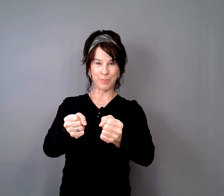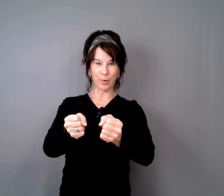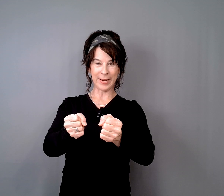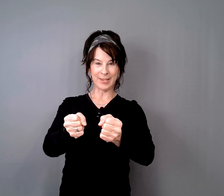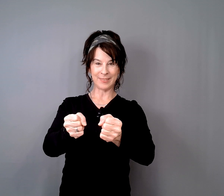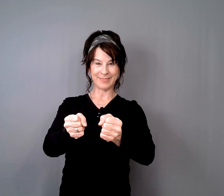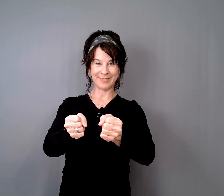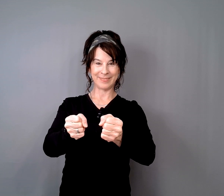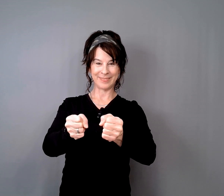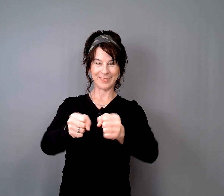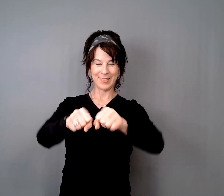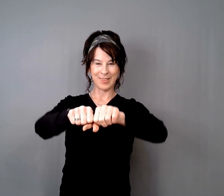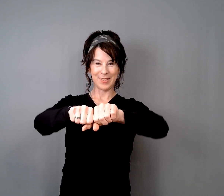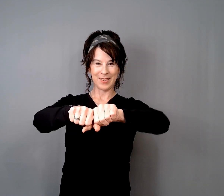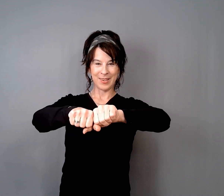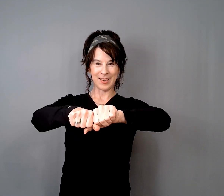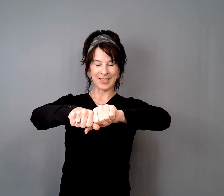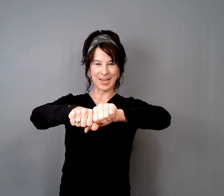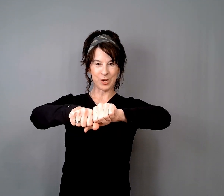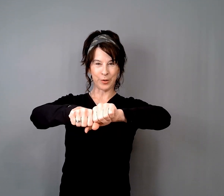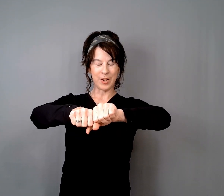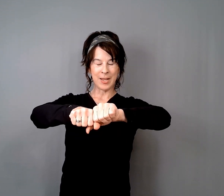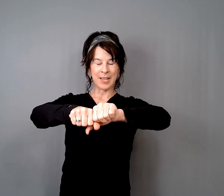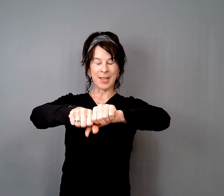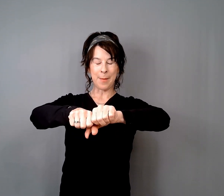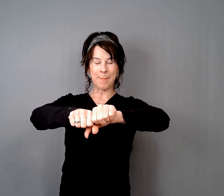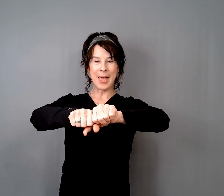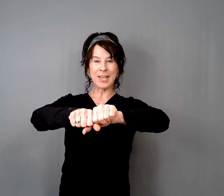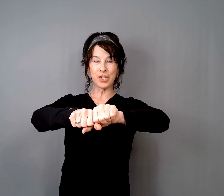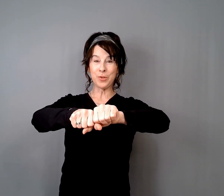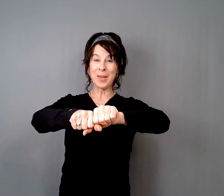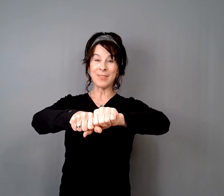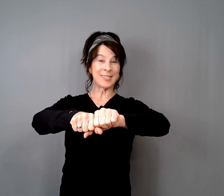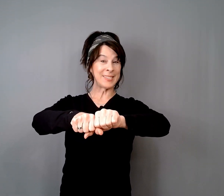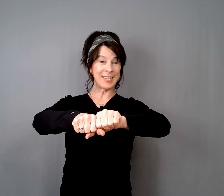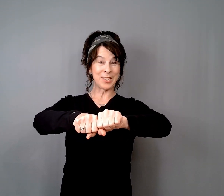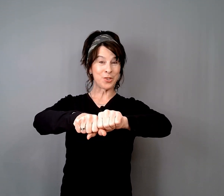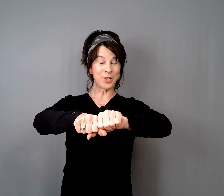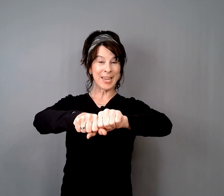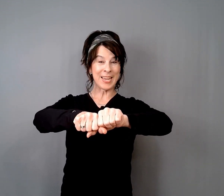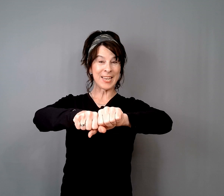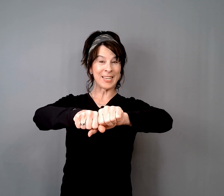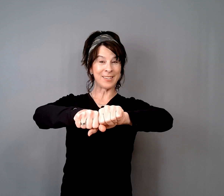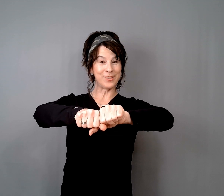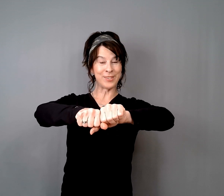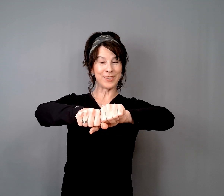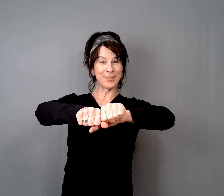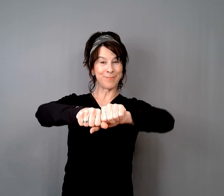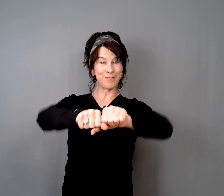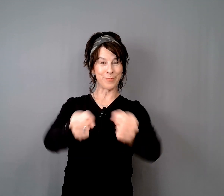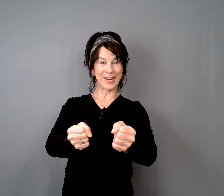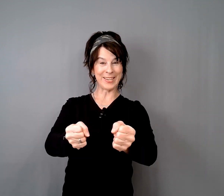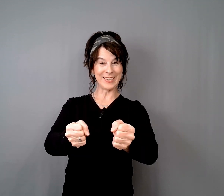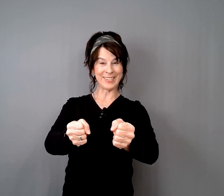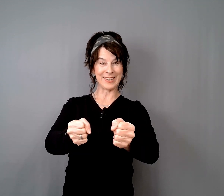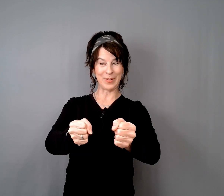break. It's like imagine you have a stick in your hand and you just break it,